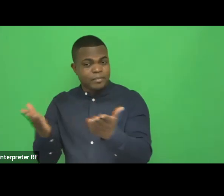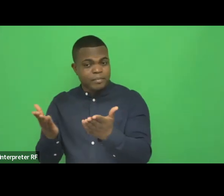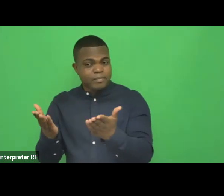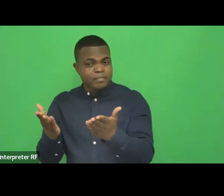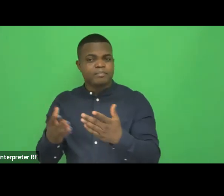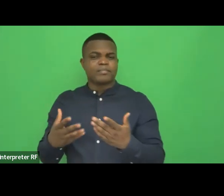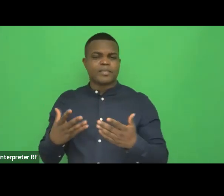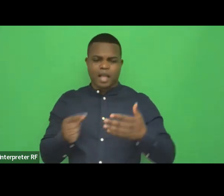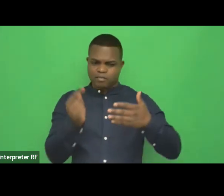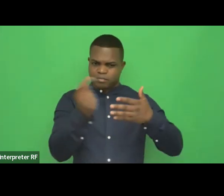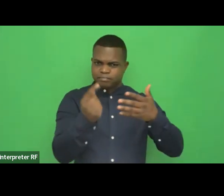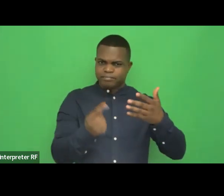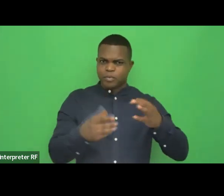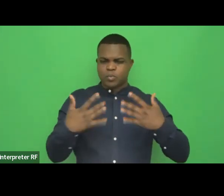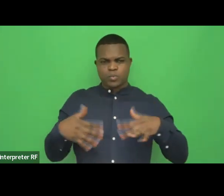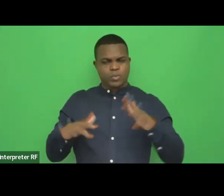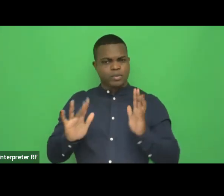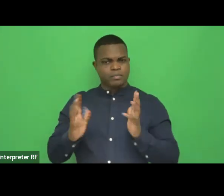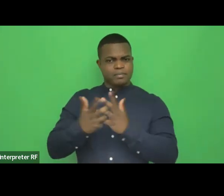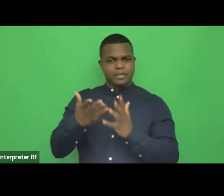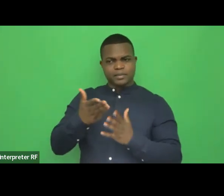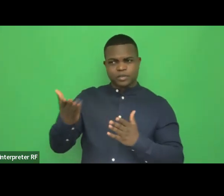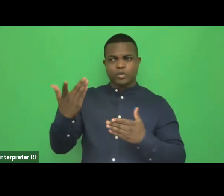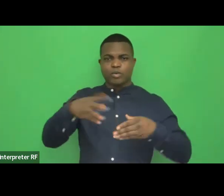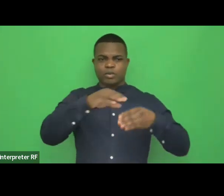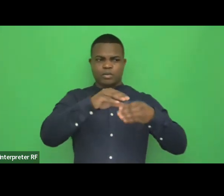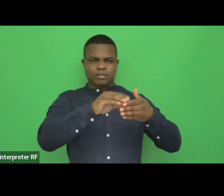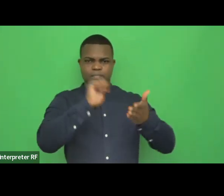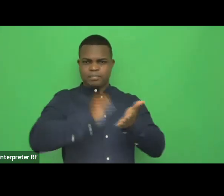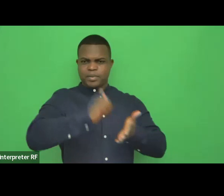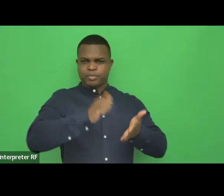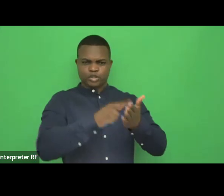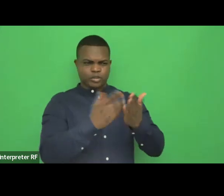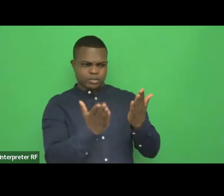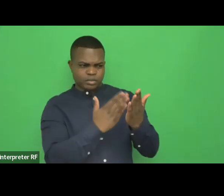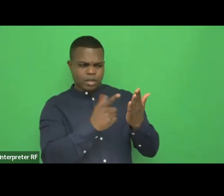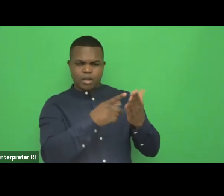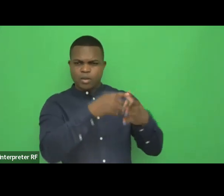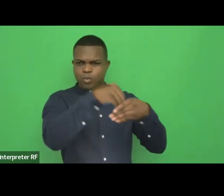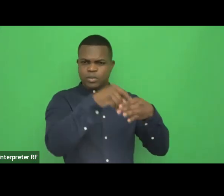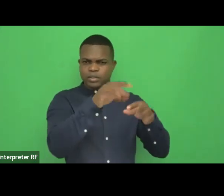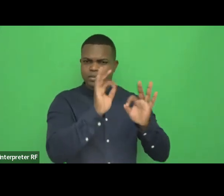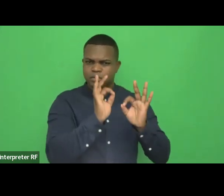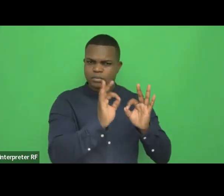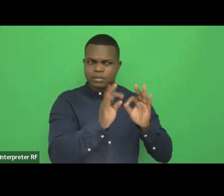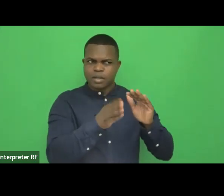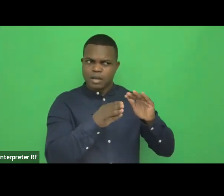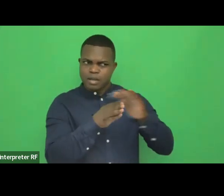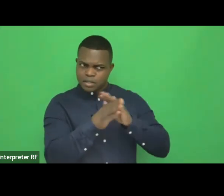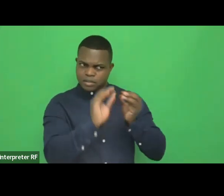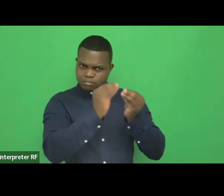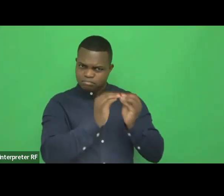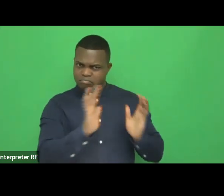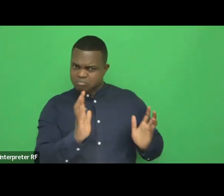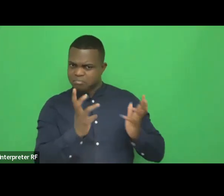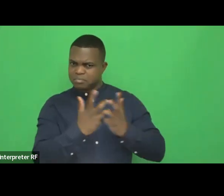structure, image descriptions, tables are properly marked up, and so on. And lastly, the